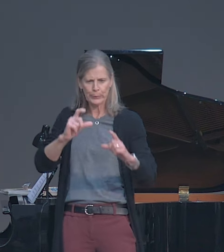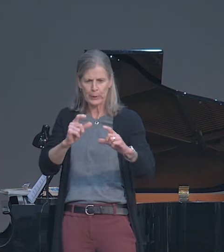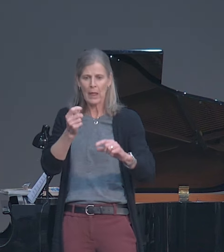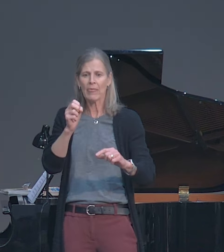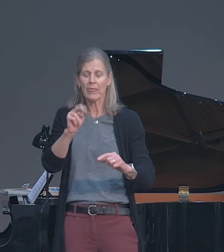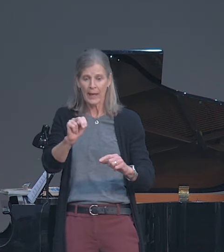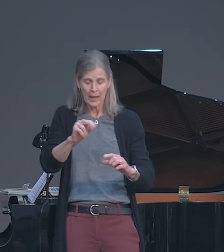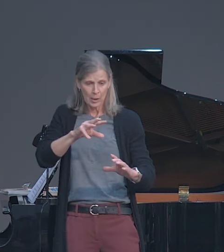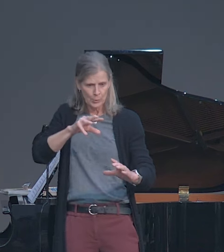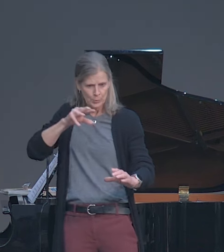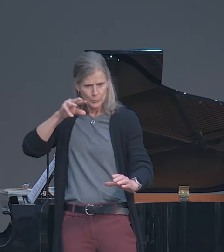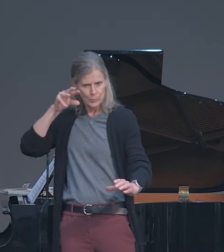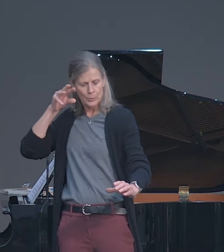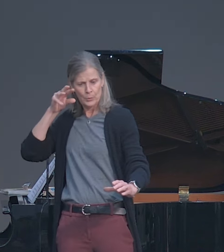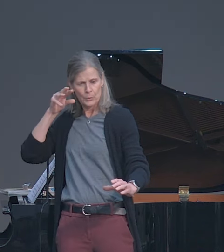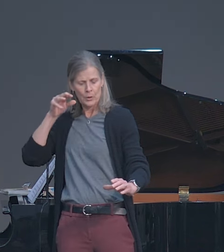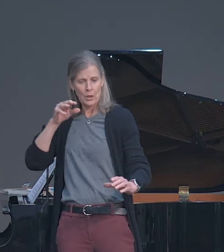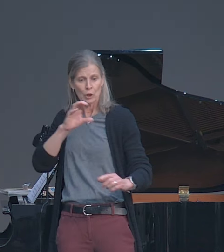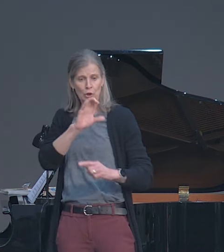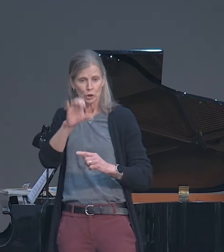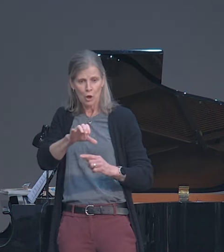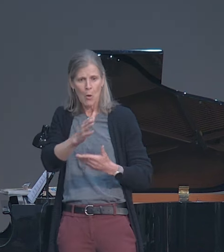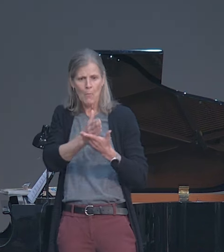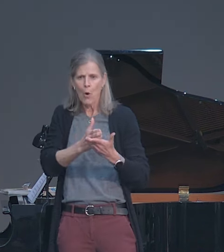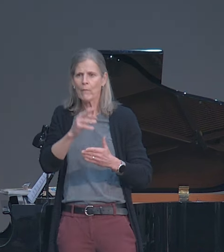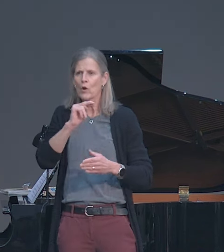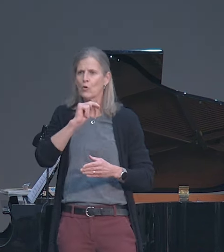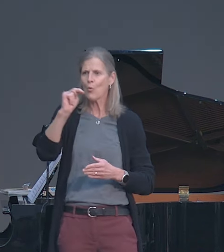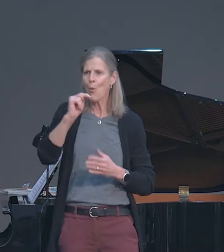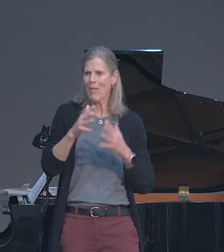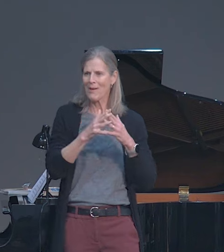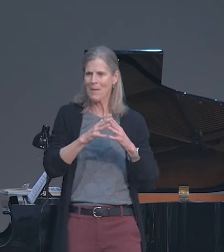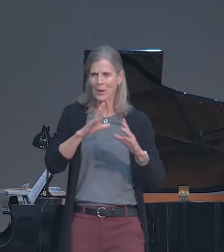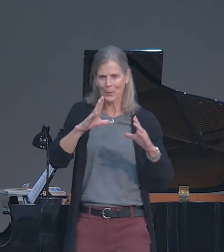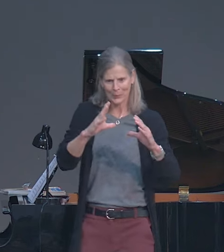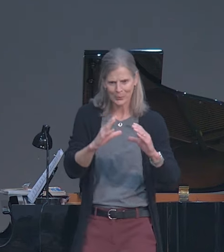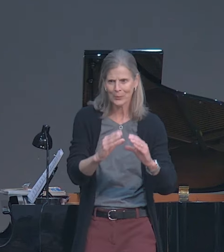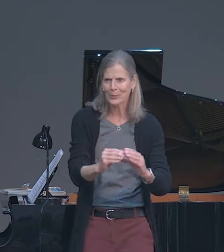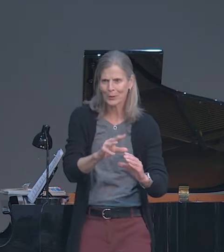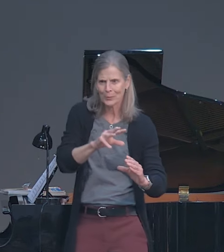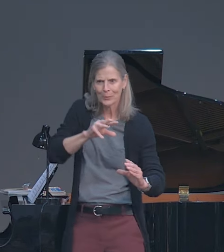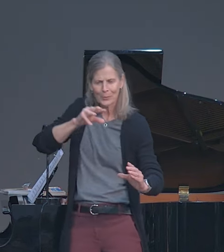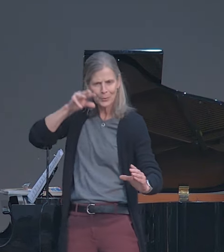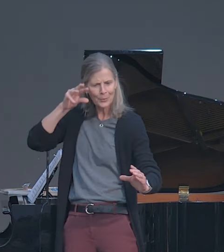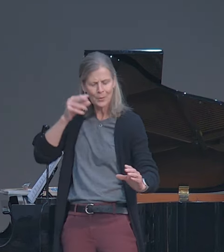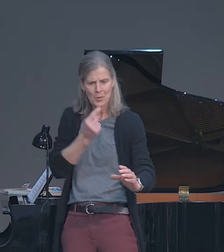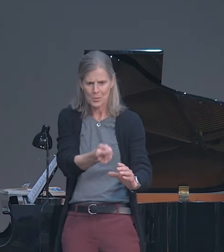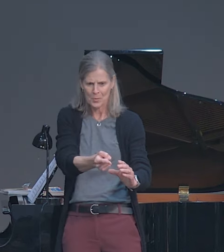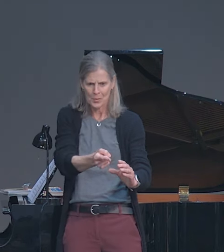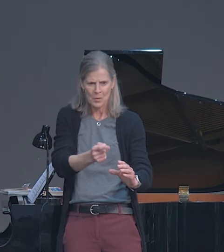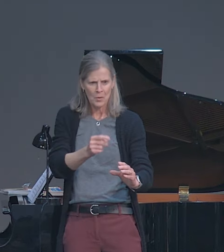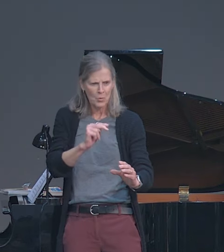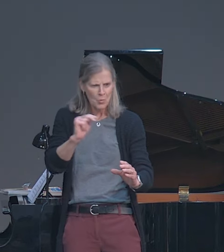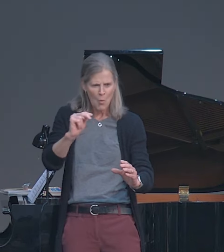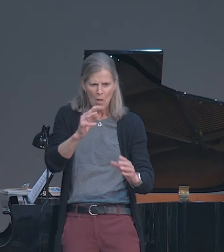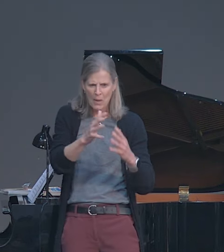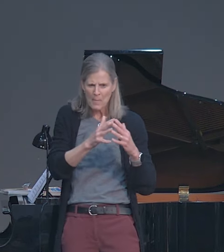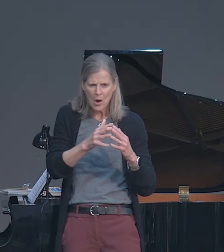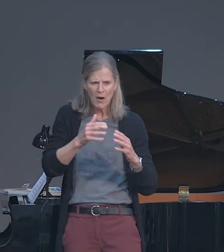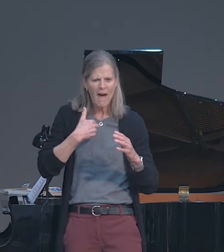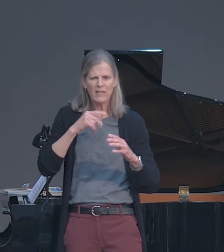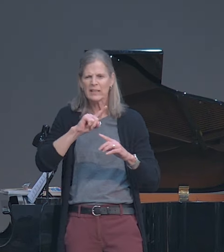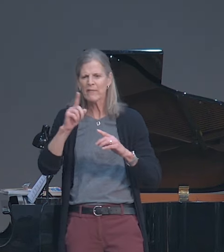then Chicago was part of North America. And then that North America was one of several